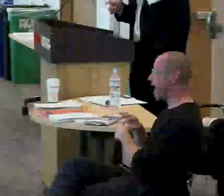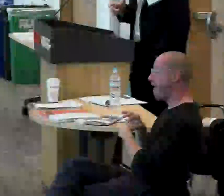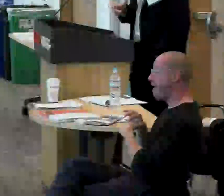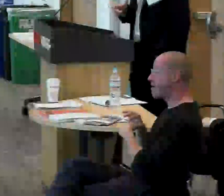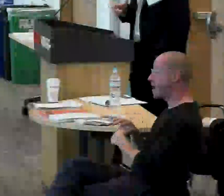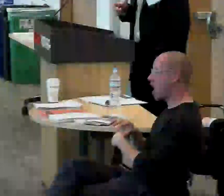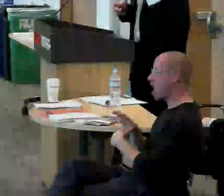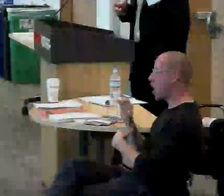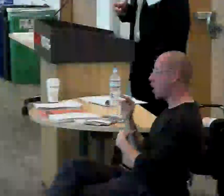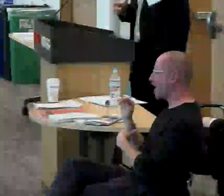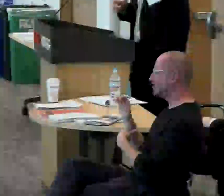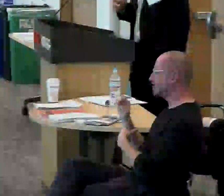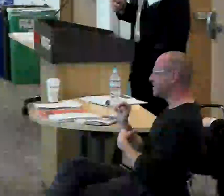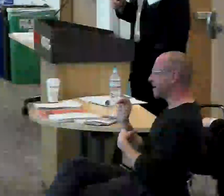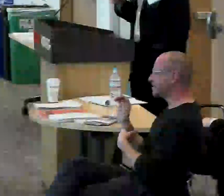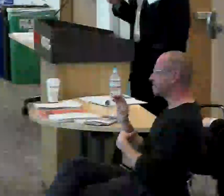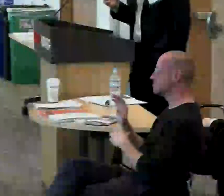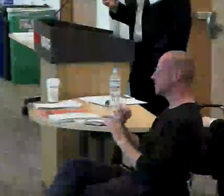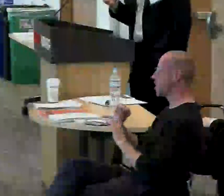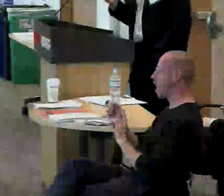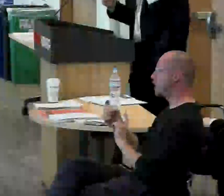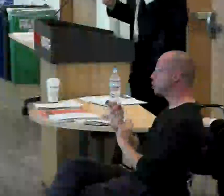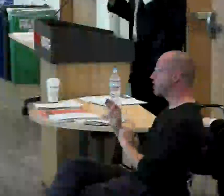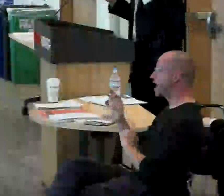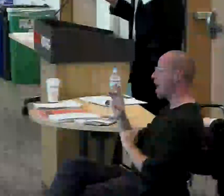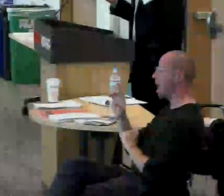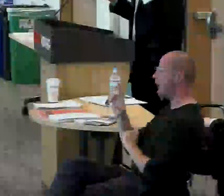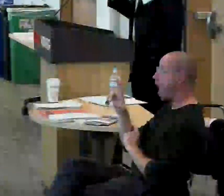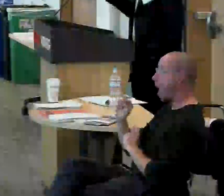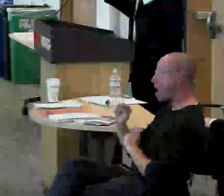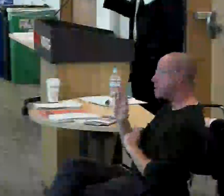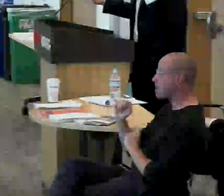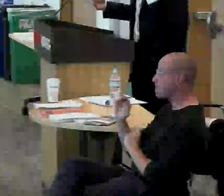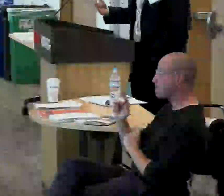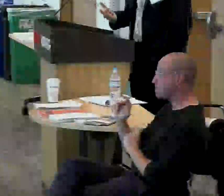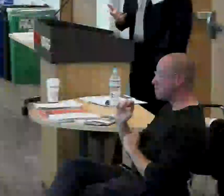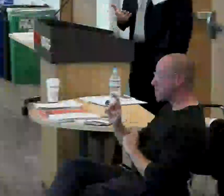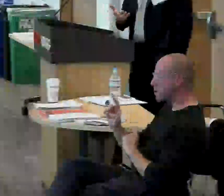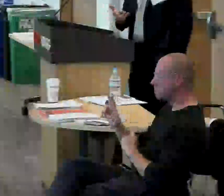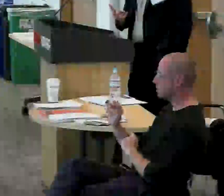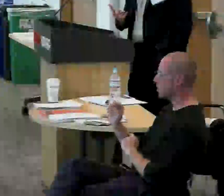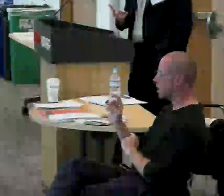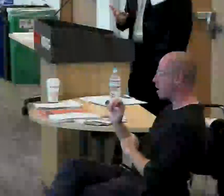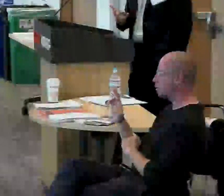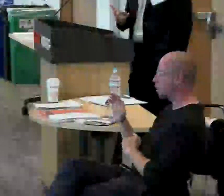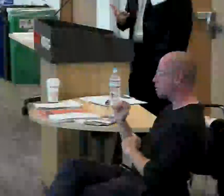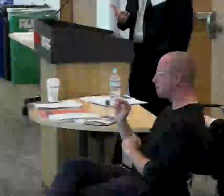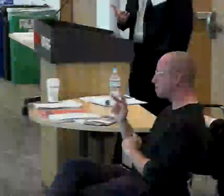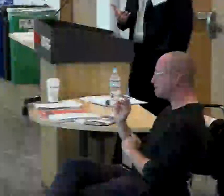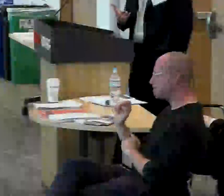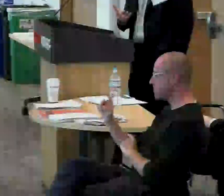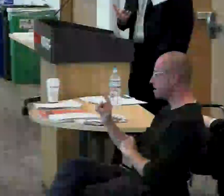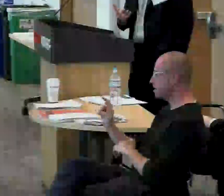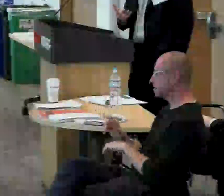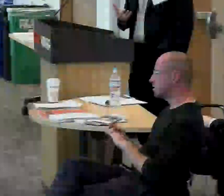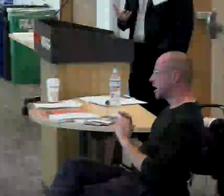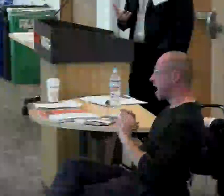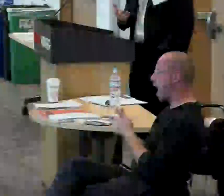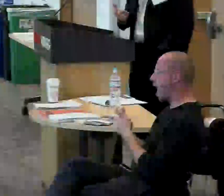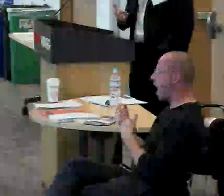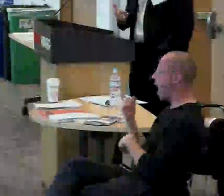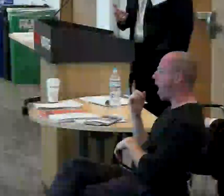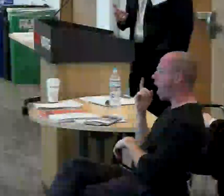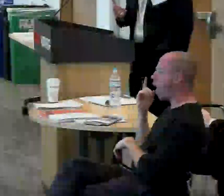underbanked population, the context of ABLE accounts, I guess integration into the region here and how that will have potential